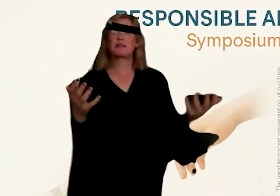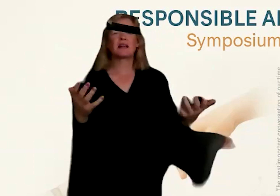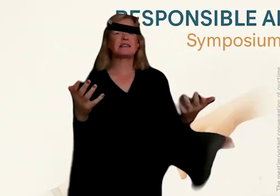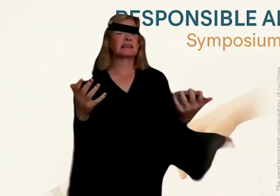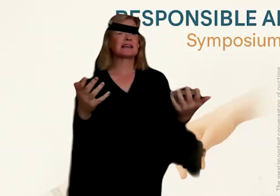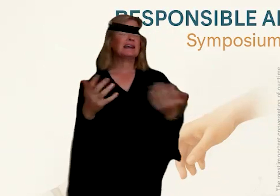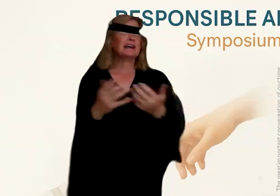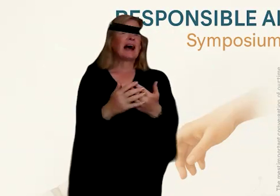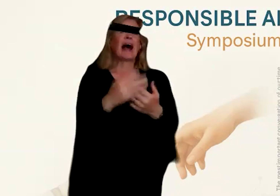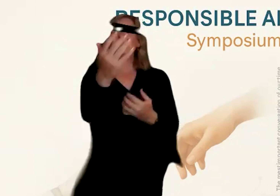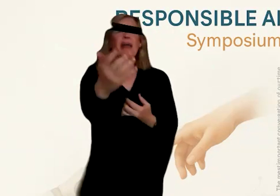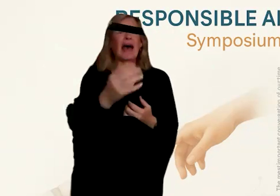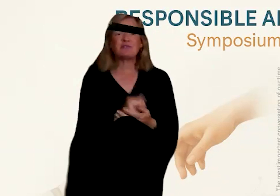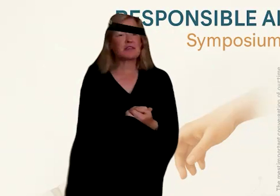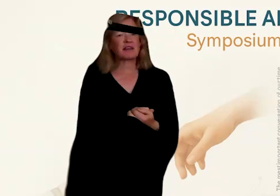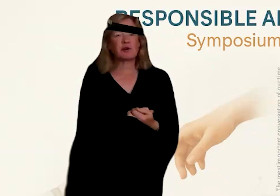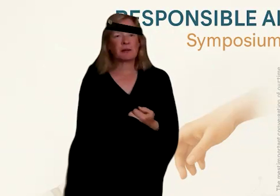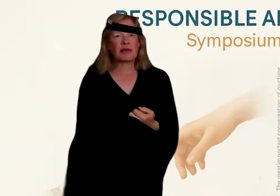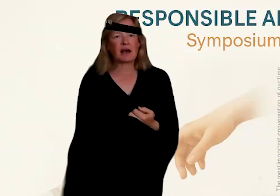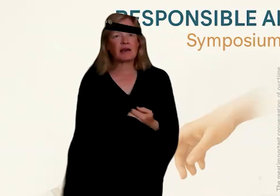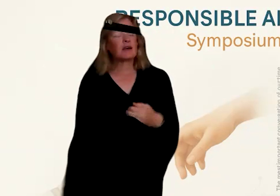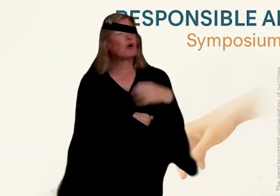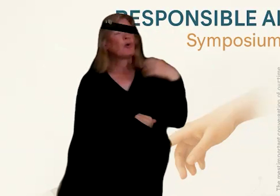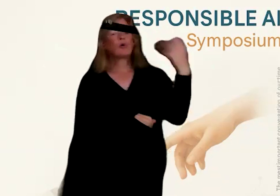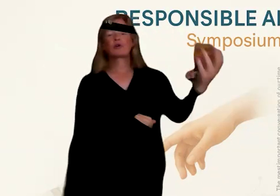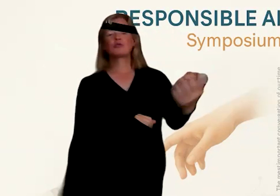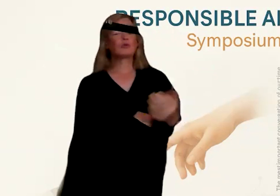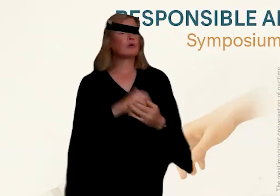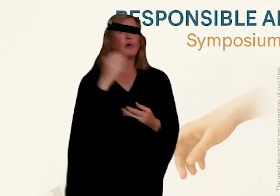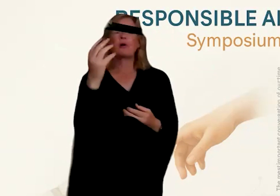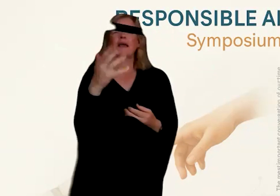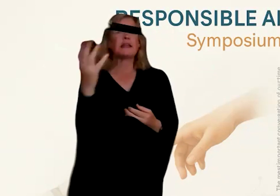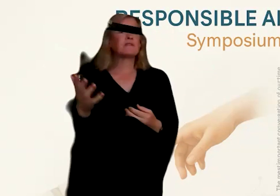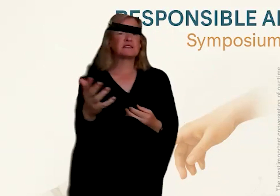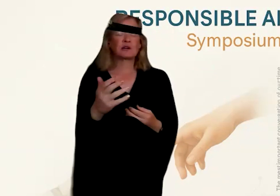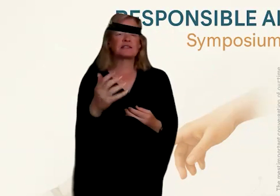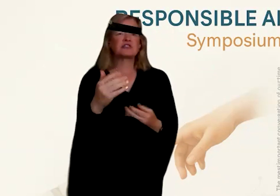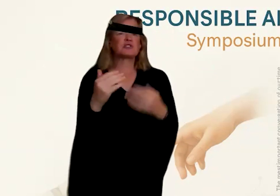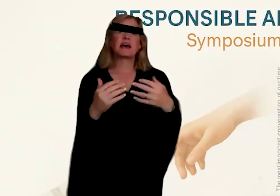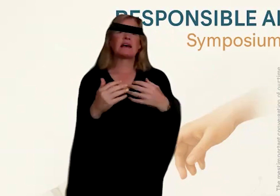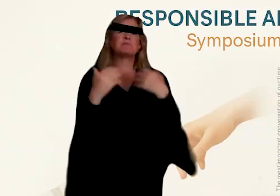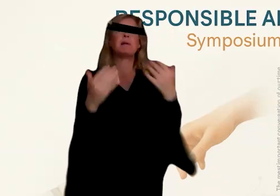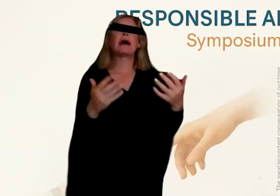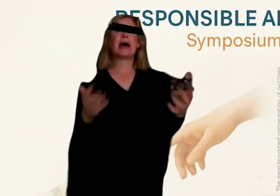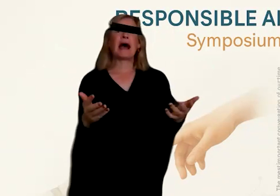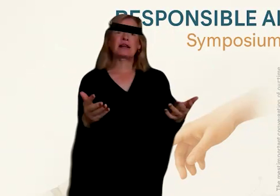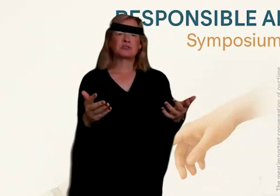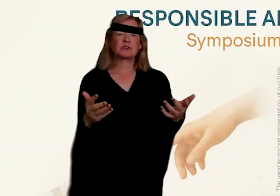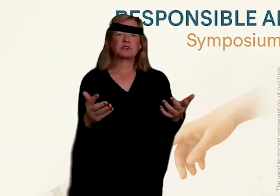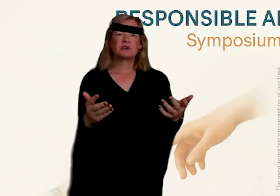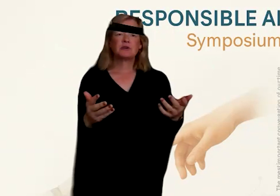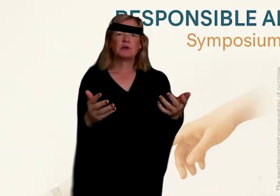that, just realizing I don't have to think of OpenAI or Google or any of these organizations as